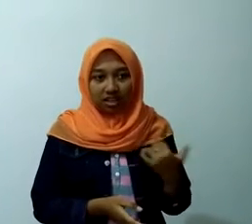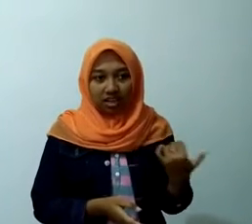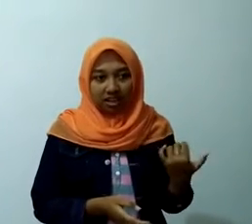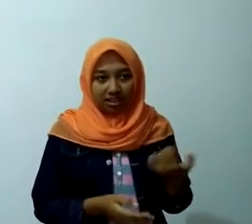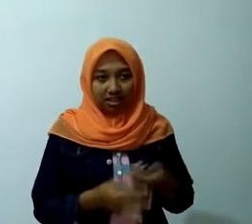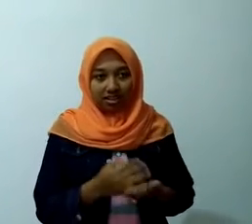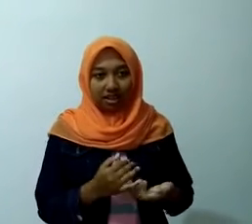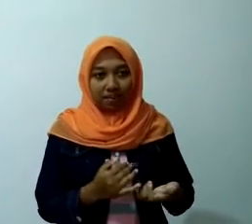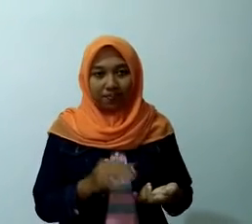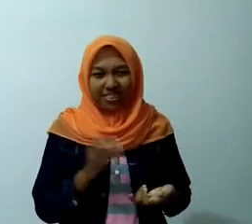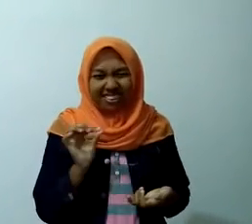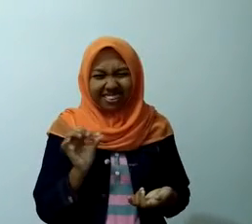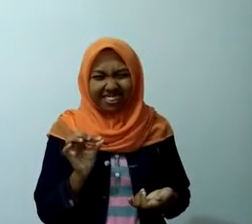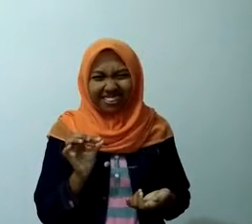description data.